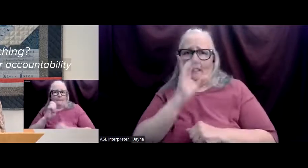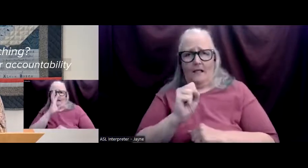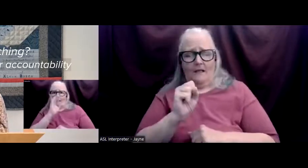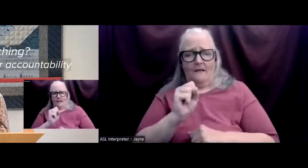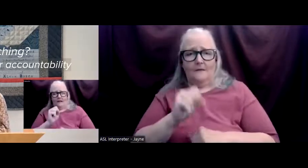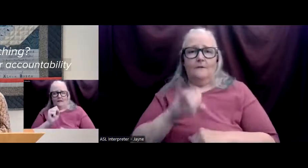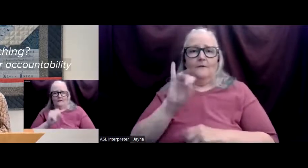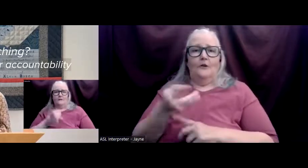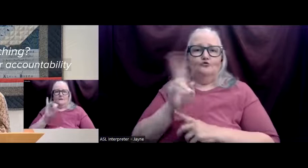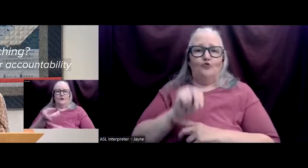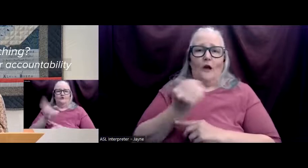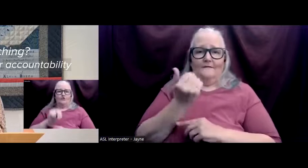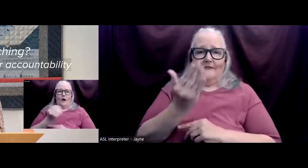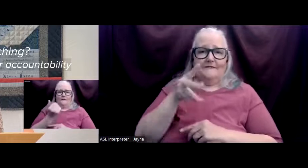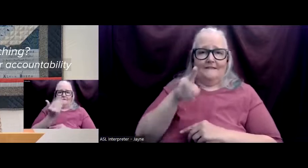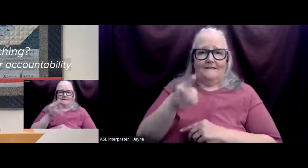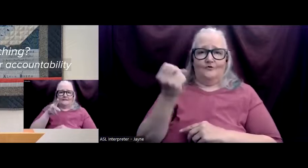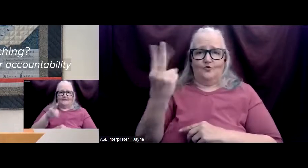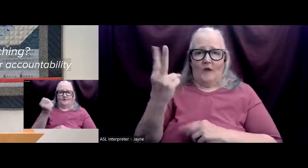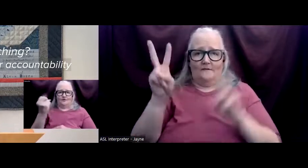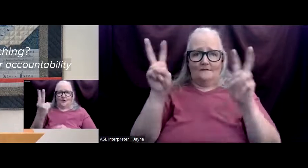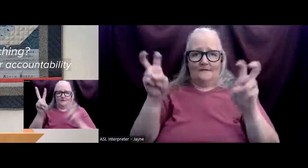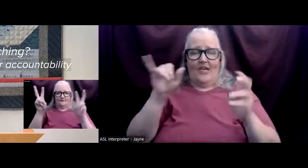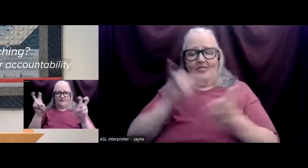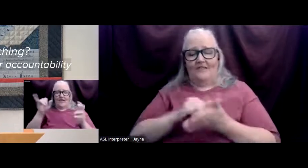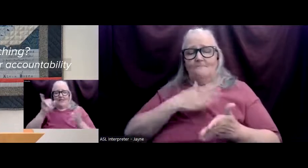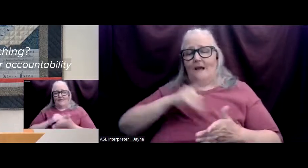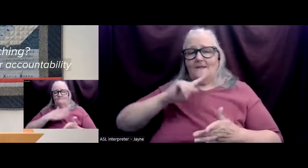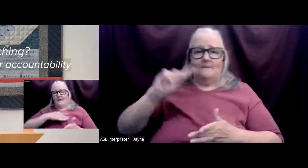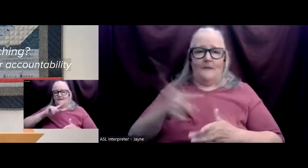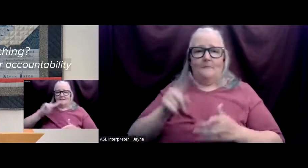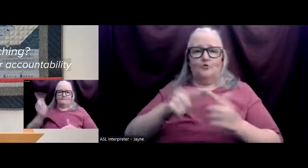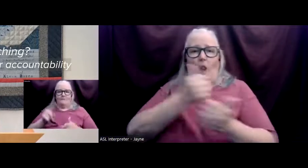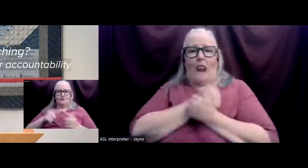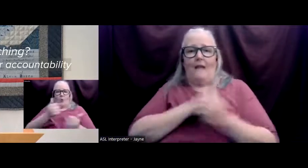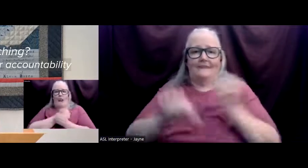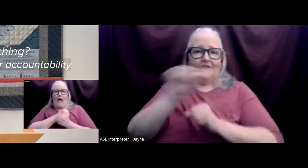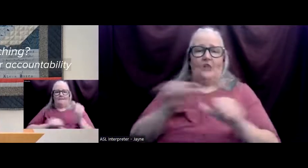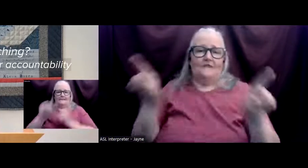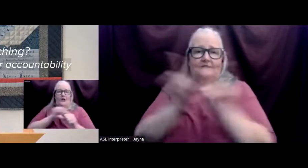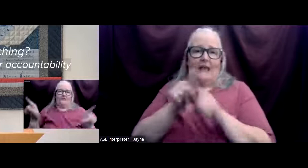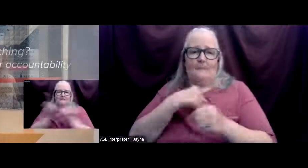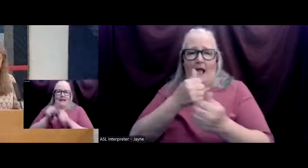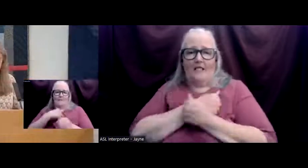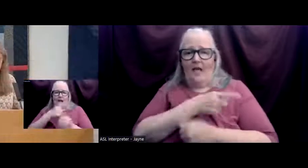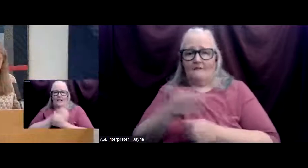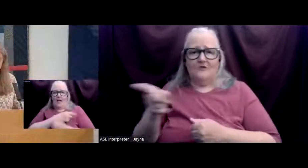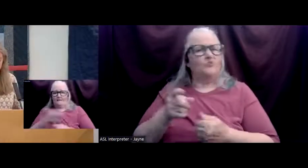John 15:12, this is my commandment, that you love one another as I have loved you. Amen.